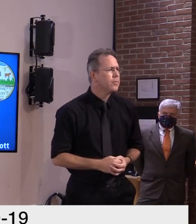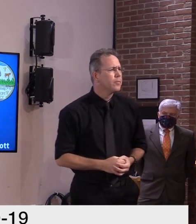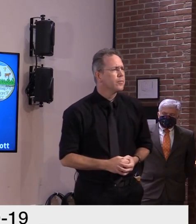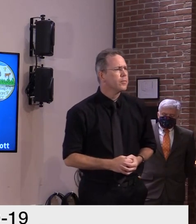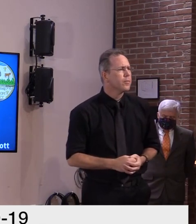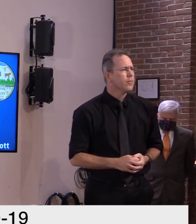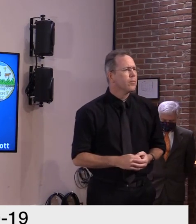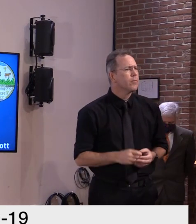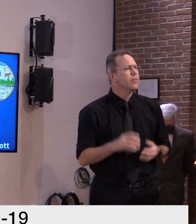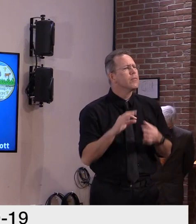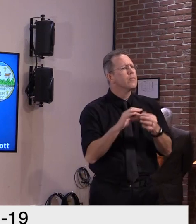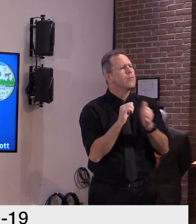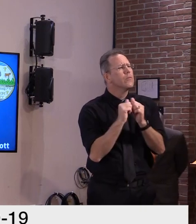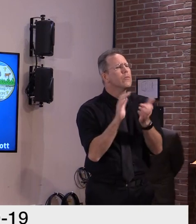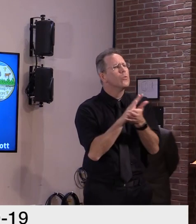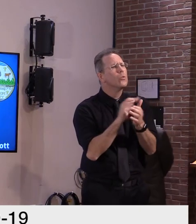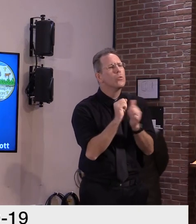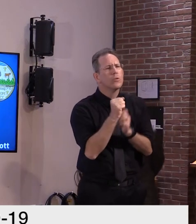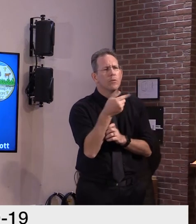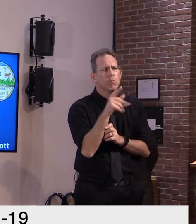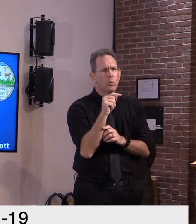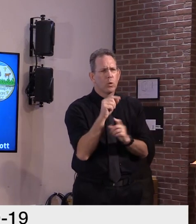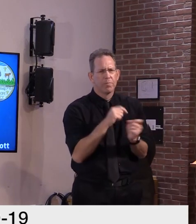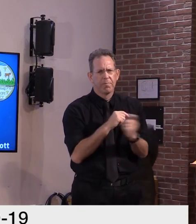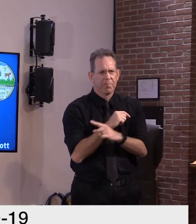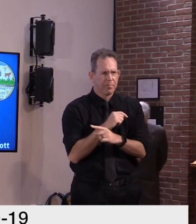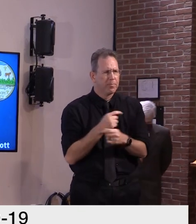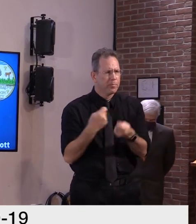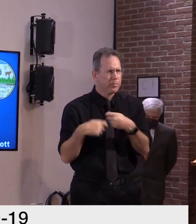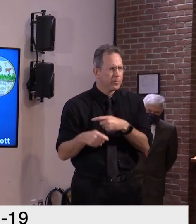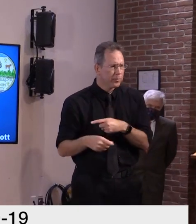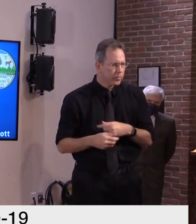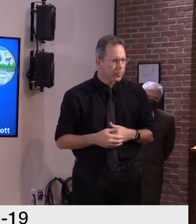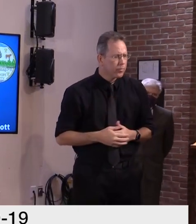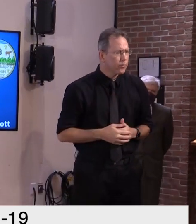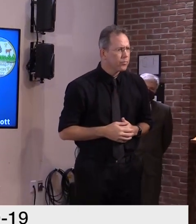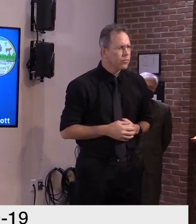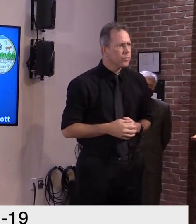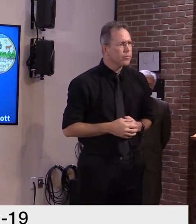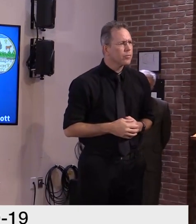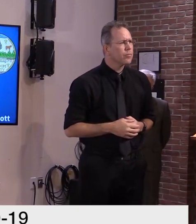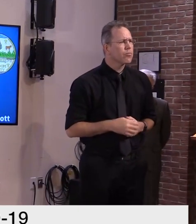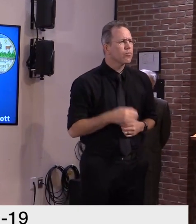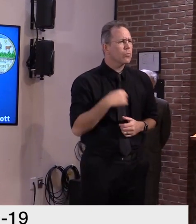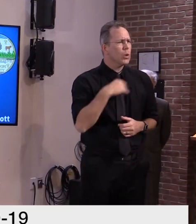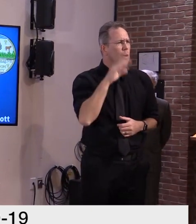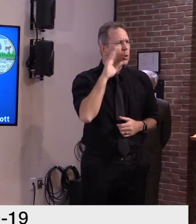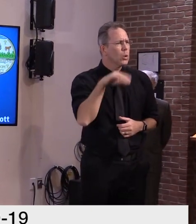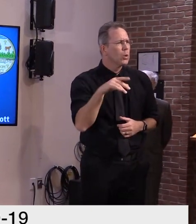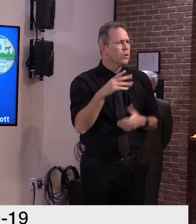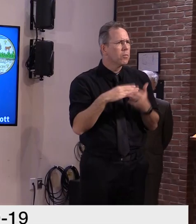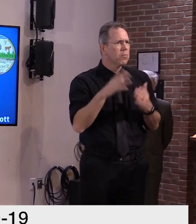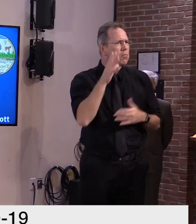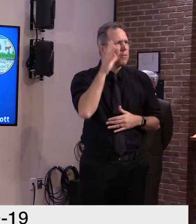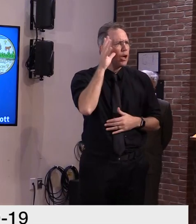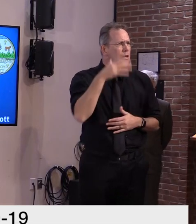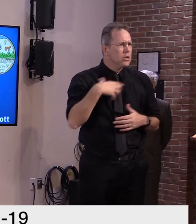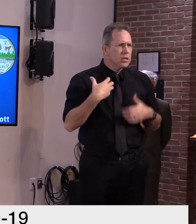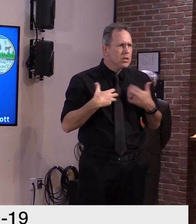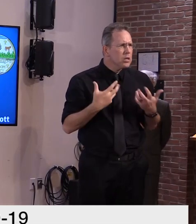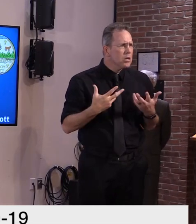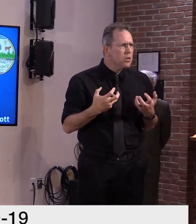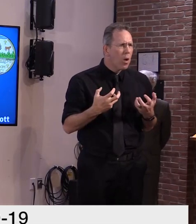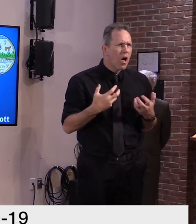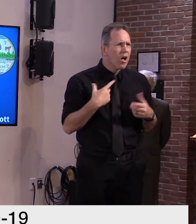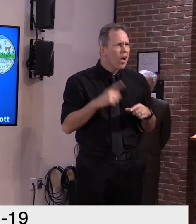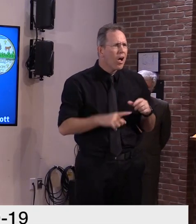I can imagine there's going to be a lot of pushback a little bit on the parents' side not being able to attend games and things like that. What